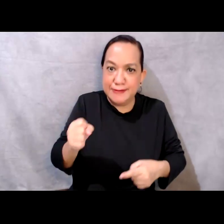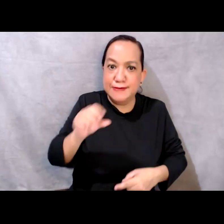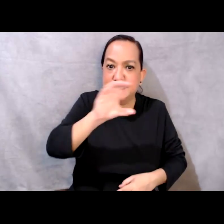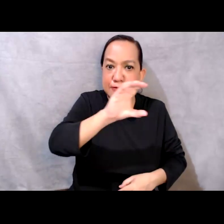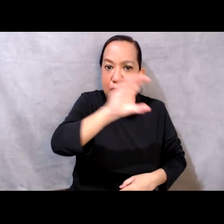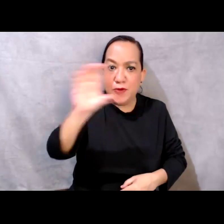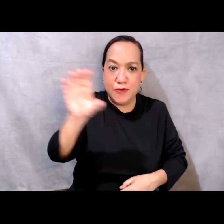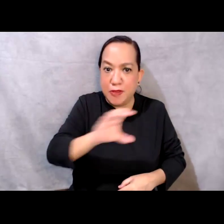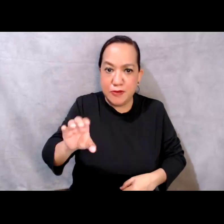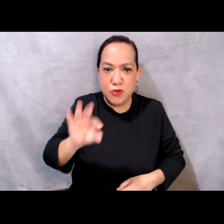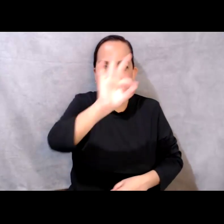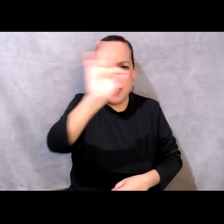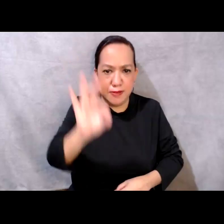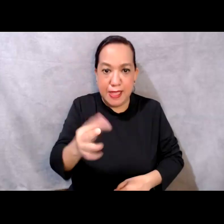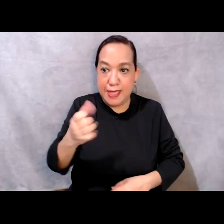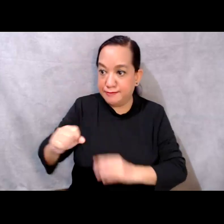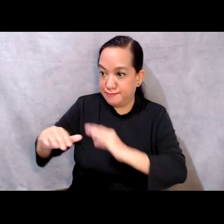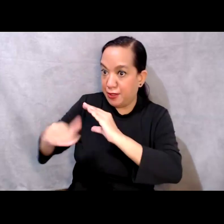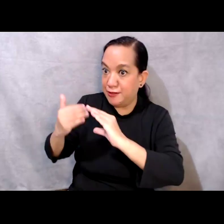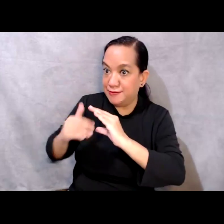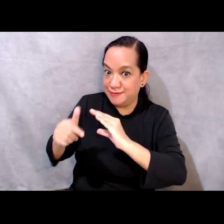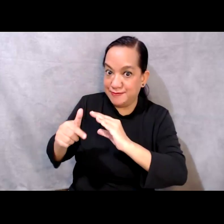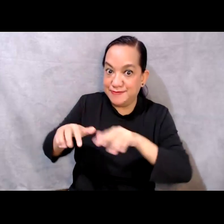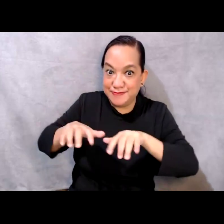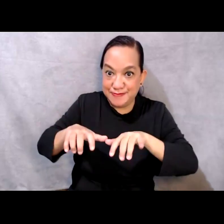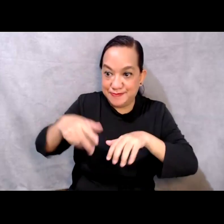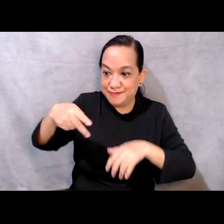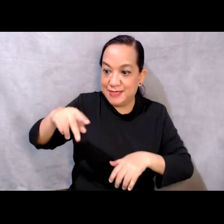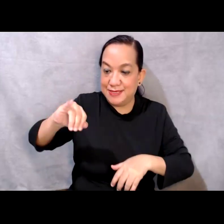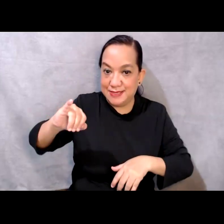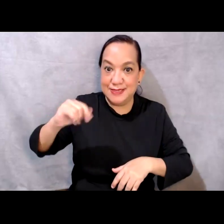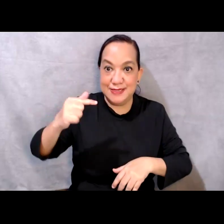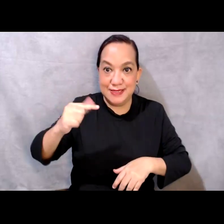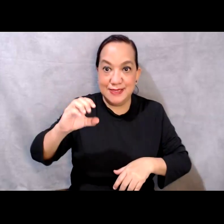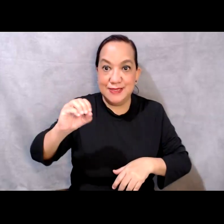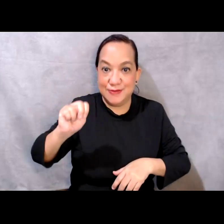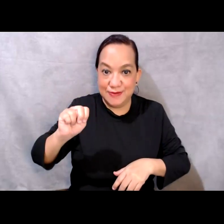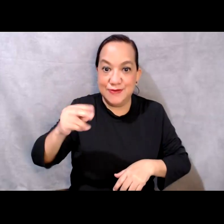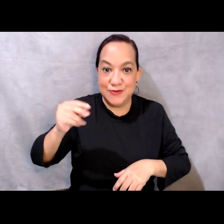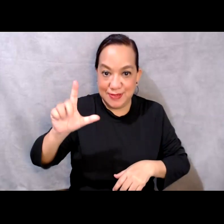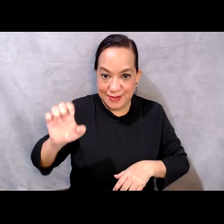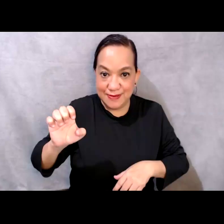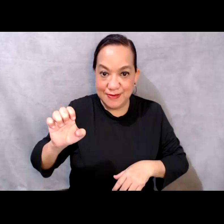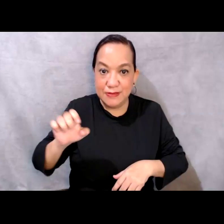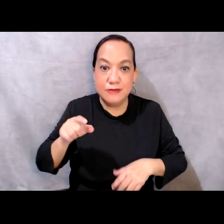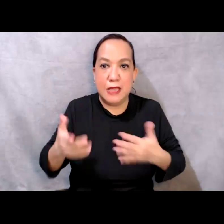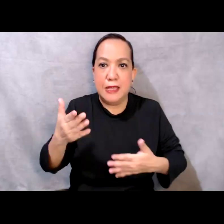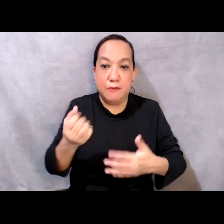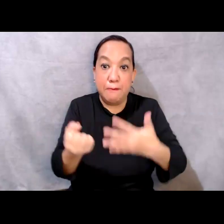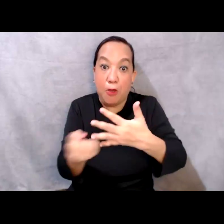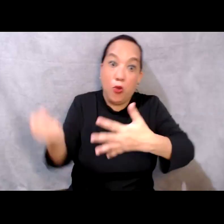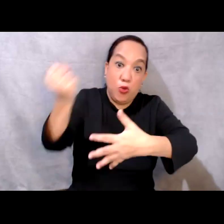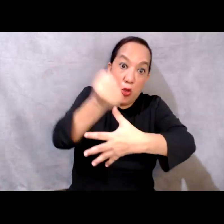will prioritize folks here in the audience today. We have a couple of mics, so please raise your